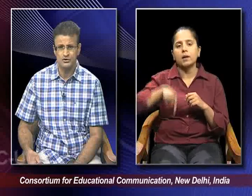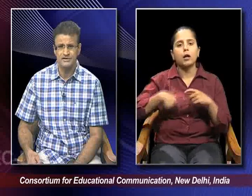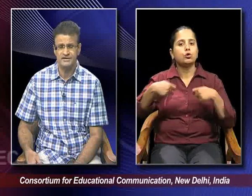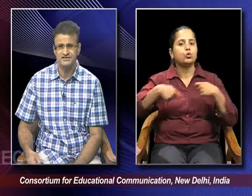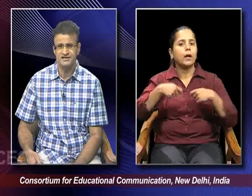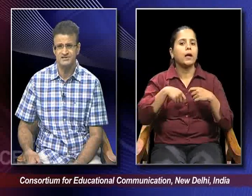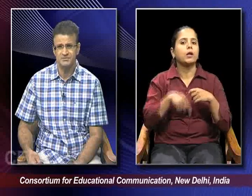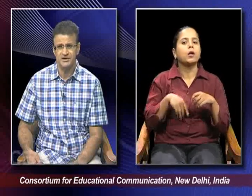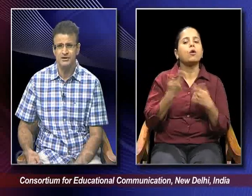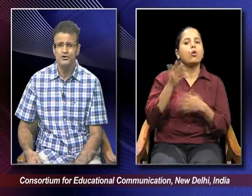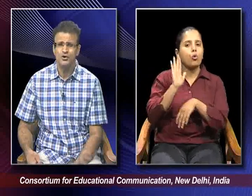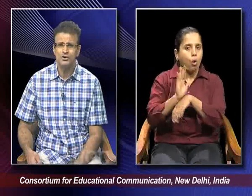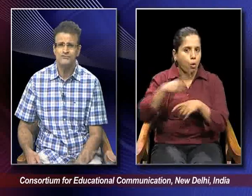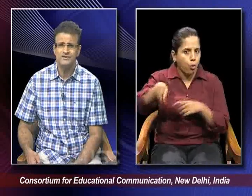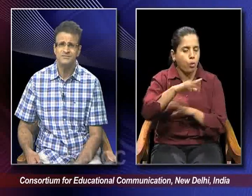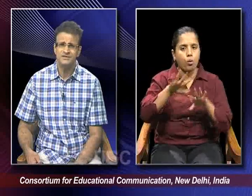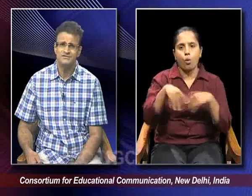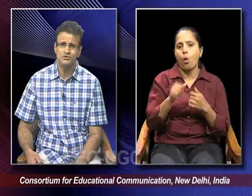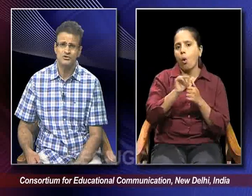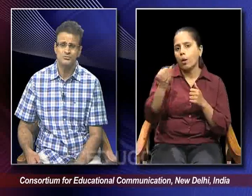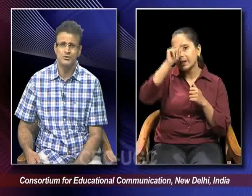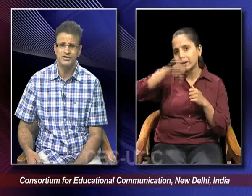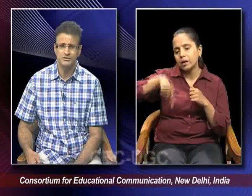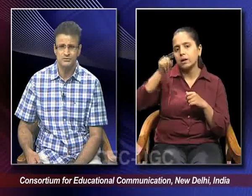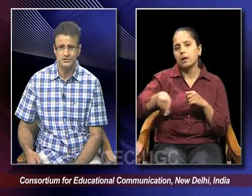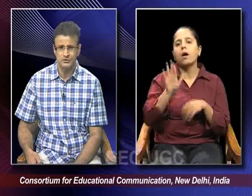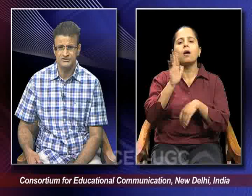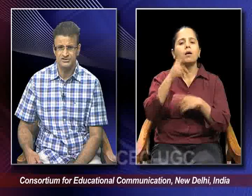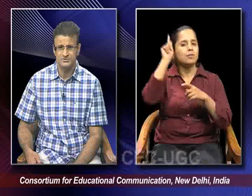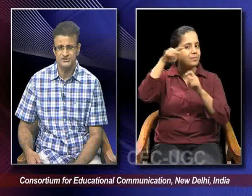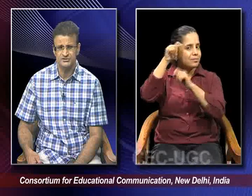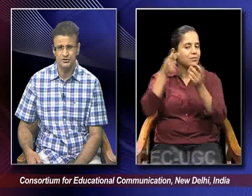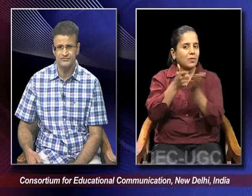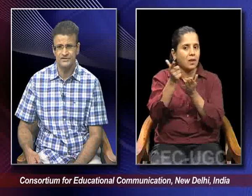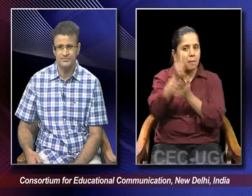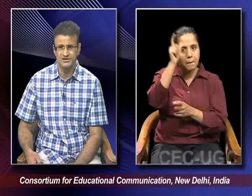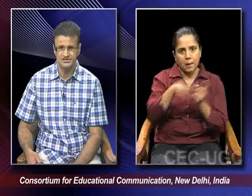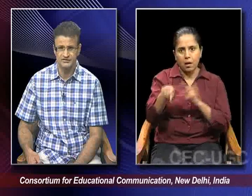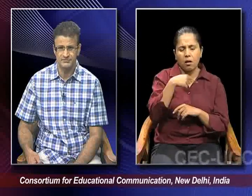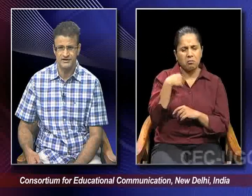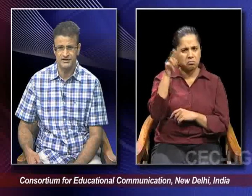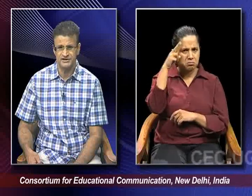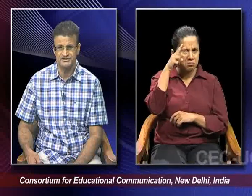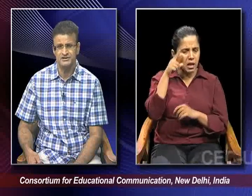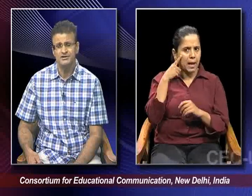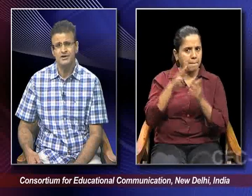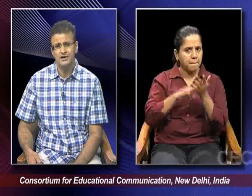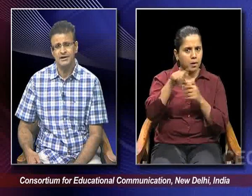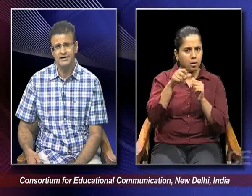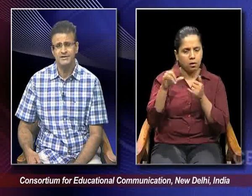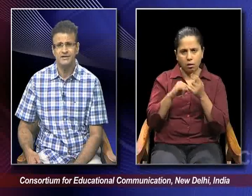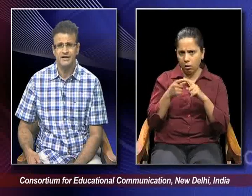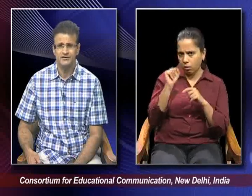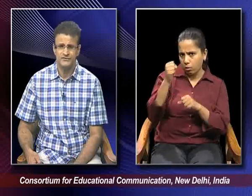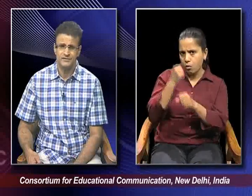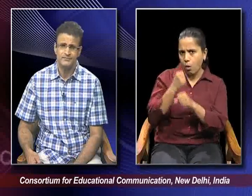or All India Kisan Sabha, all of them, they were contributing to the growing suspicion of the imperialist government against